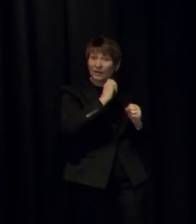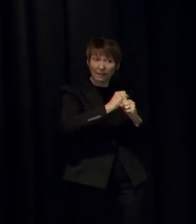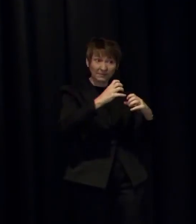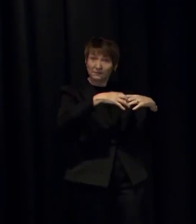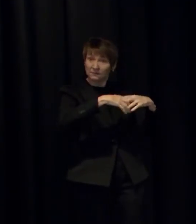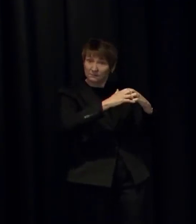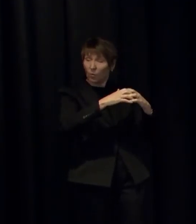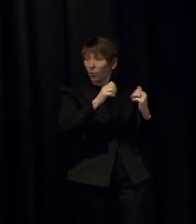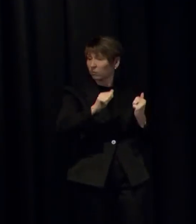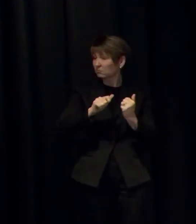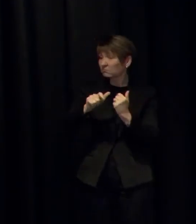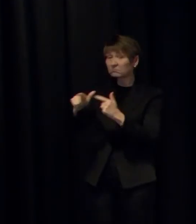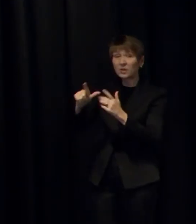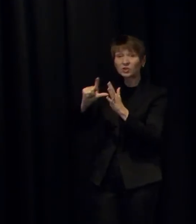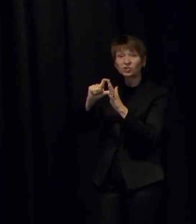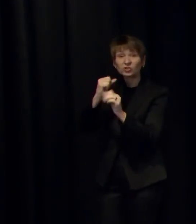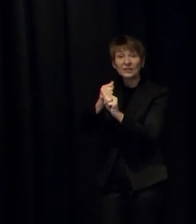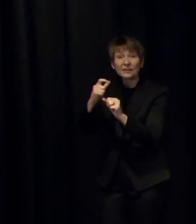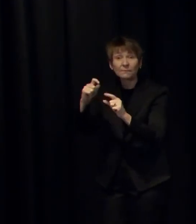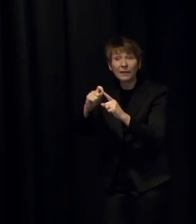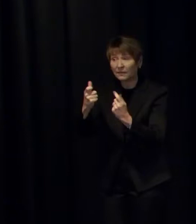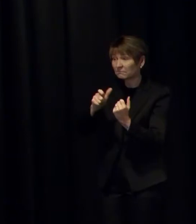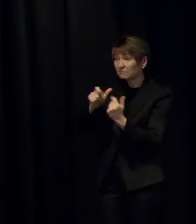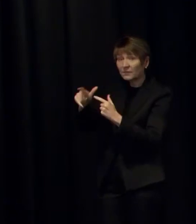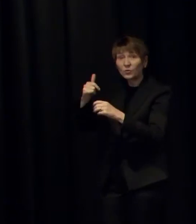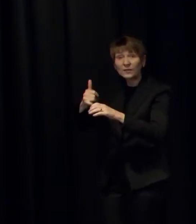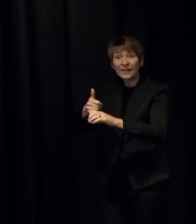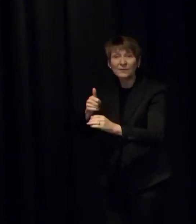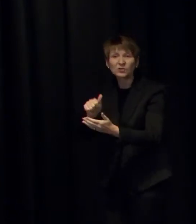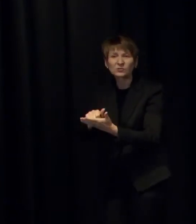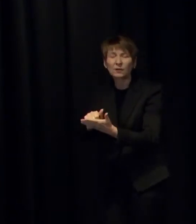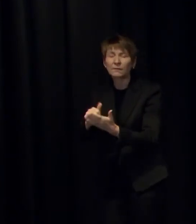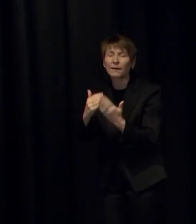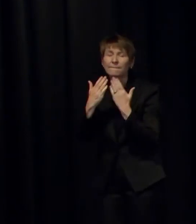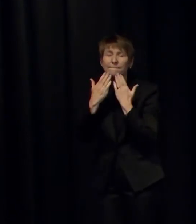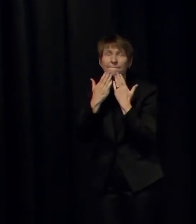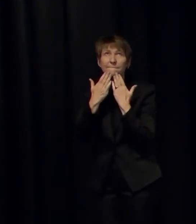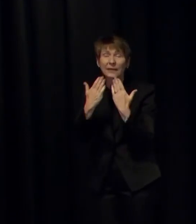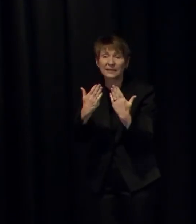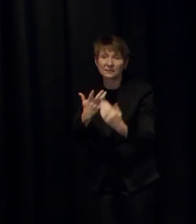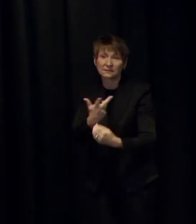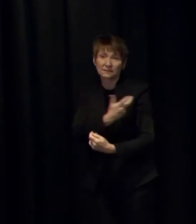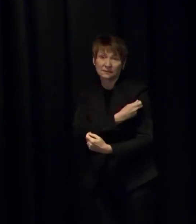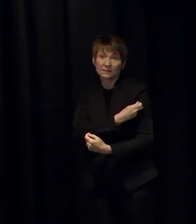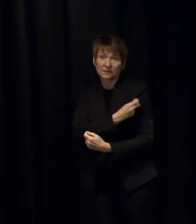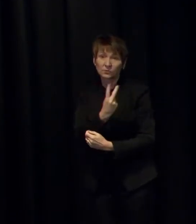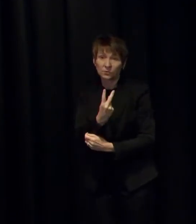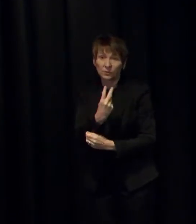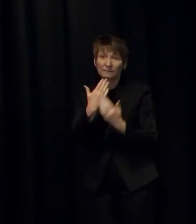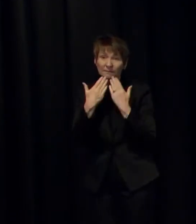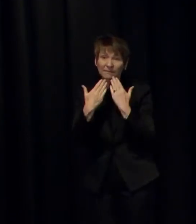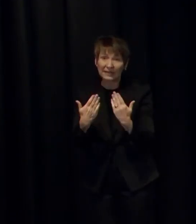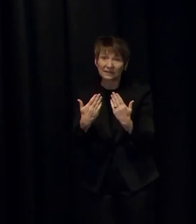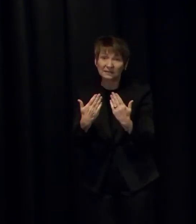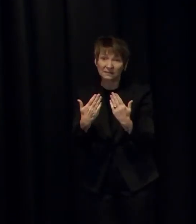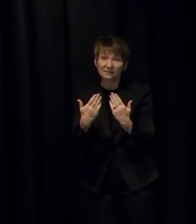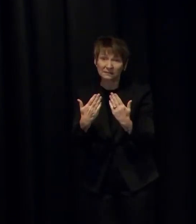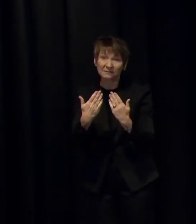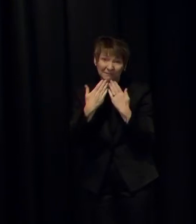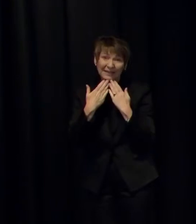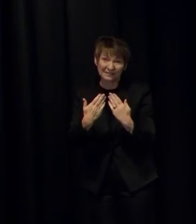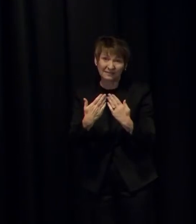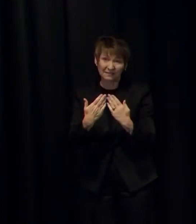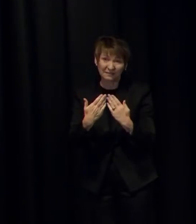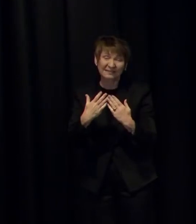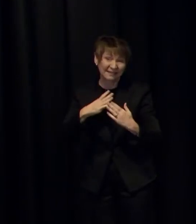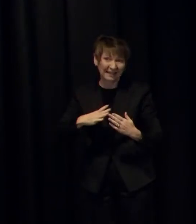stumbled upon, doesn't matter. Please just get vaccinated. Let's bring this home, get your second dose, and